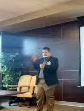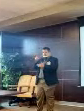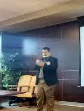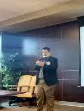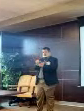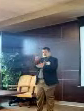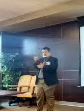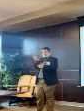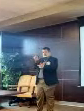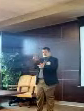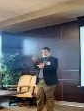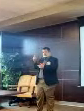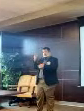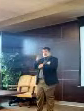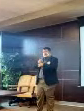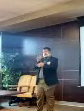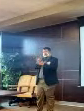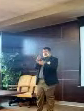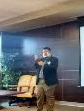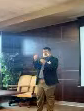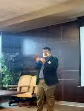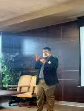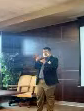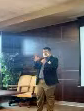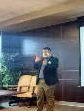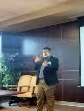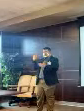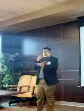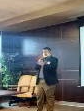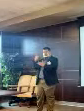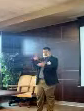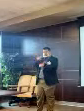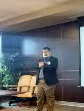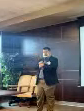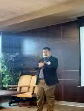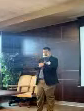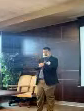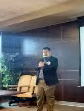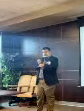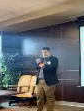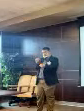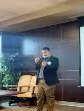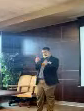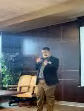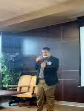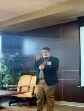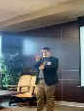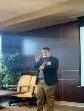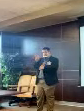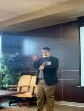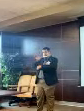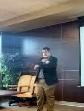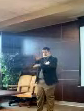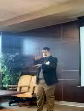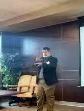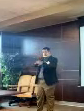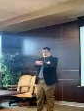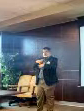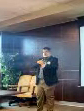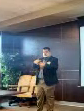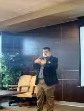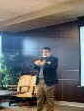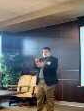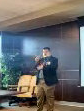care unit today. That's 4 more than we had last week at this time. We also have 79 patients on a ventilator. That's